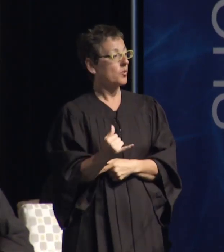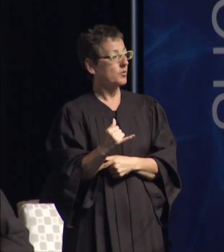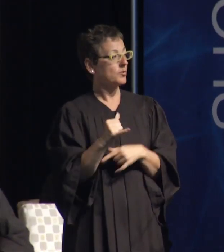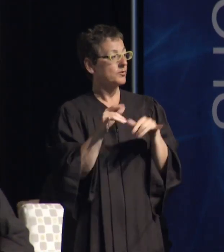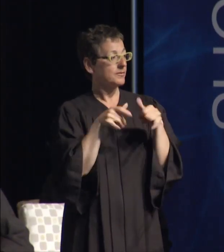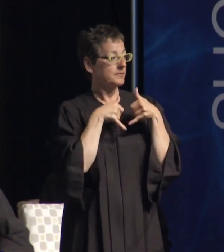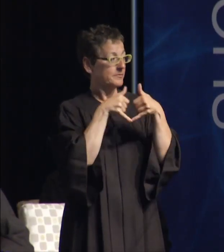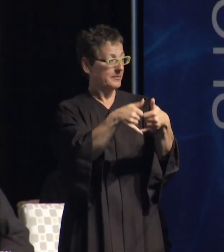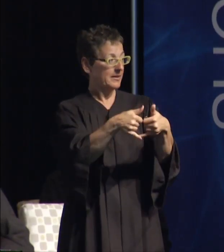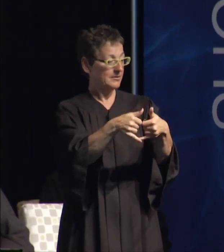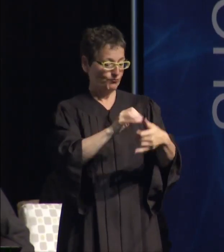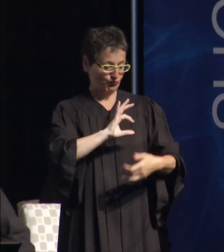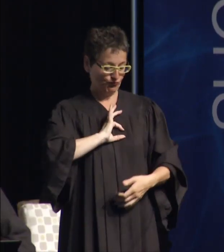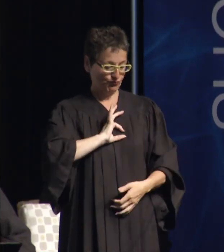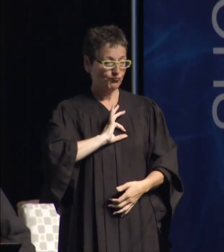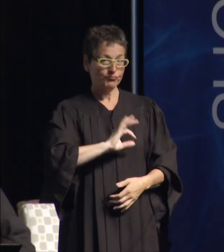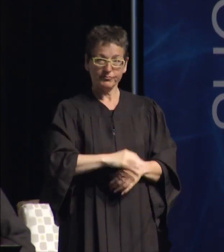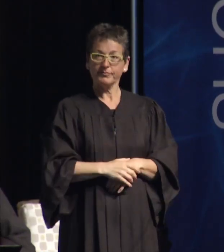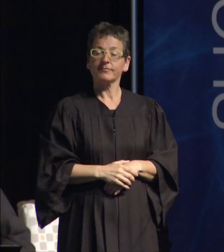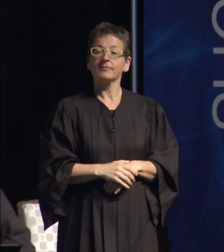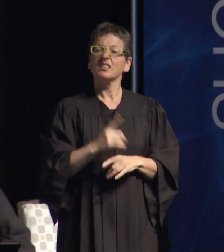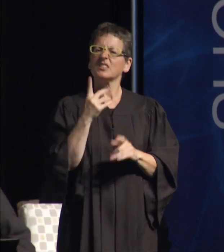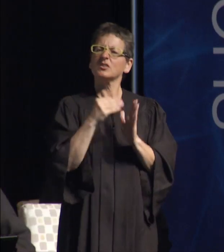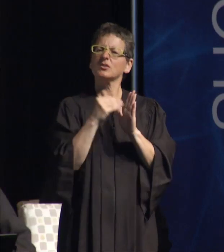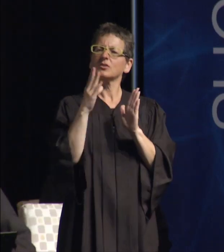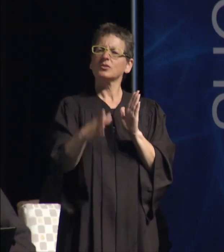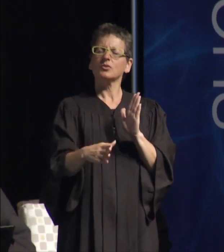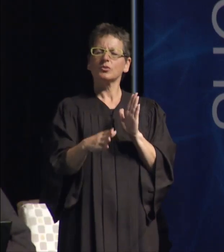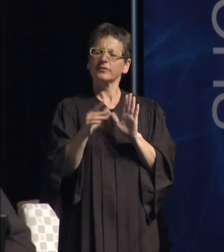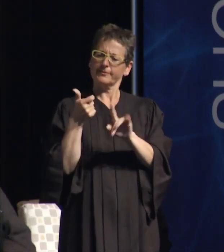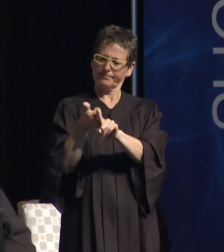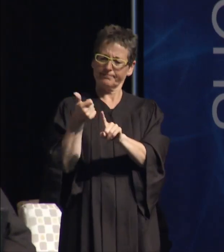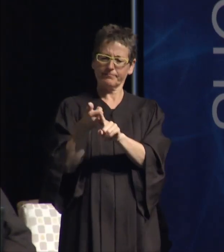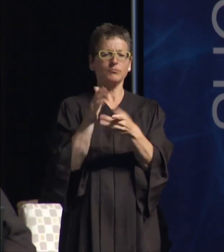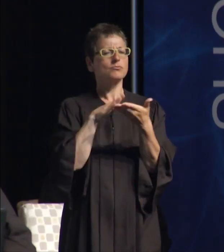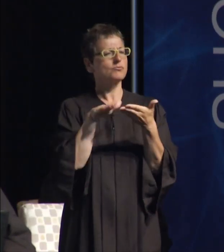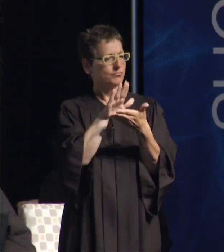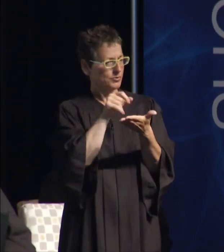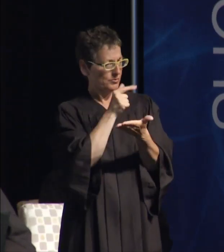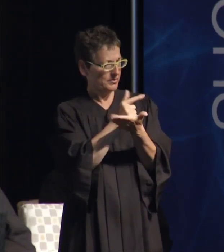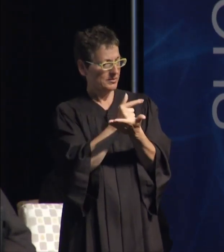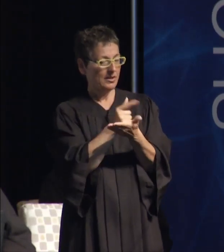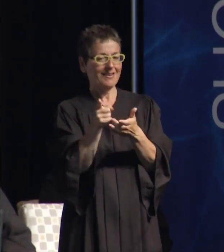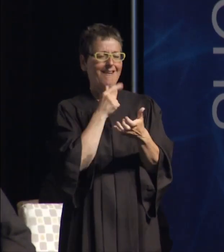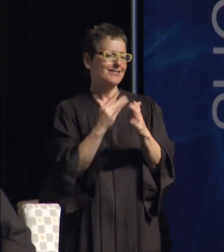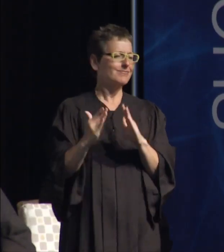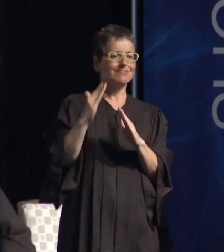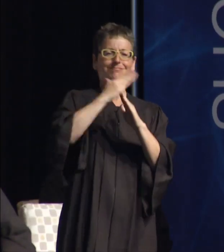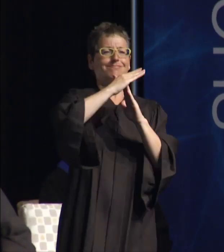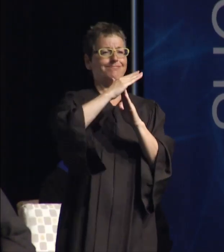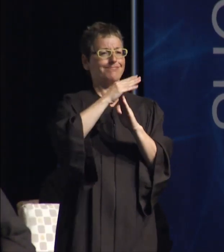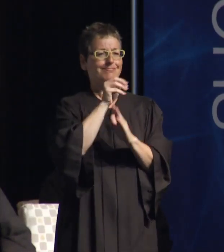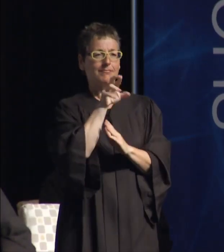award is presented to a graduating student of a college certificate program who has achieved the highest academic